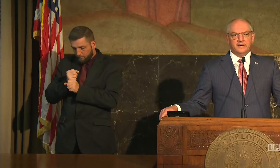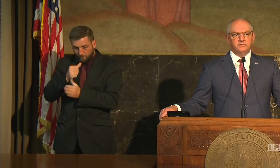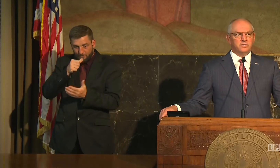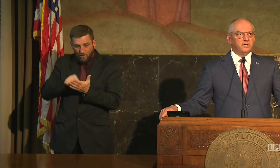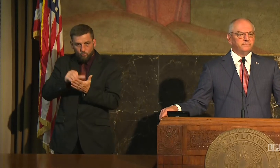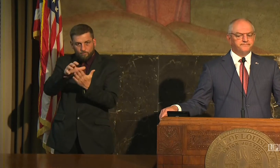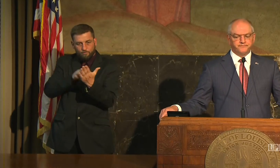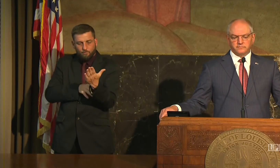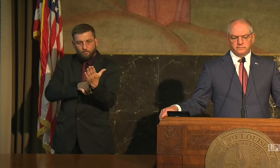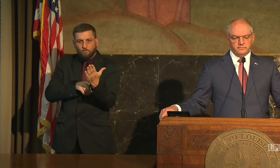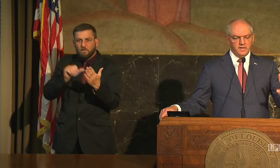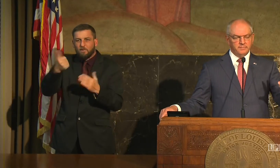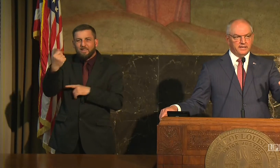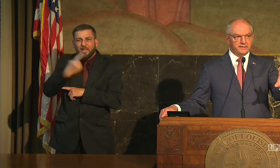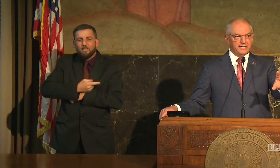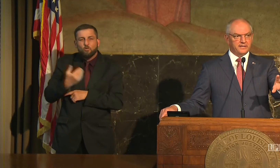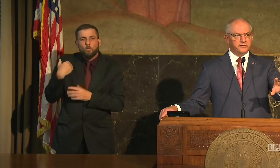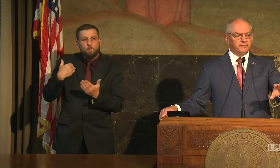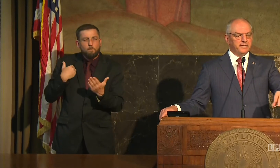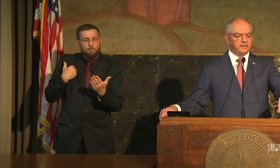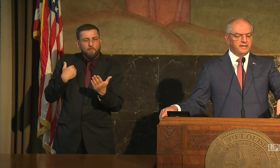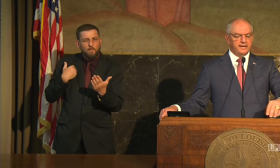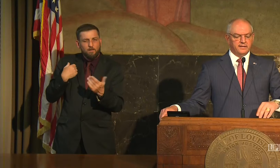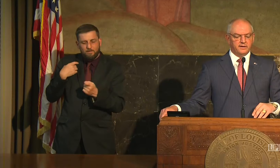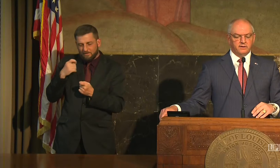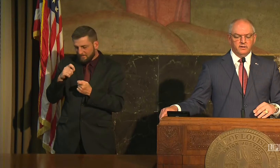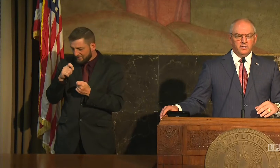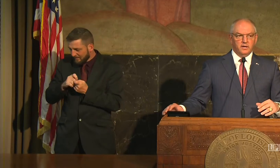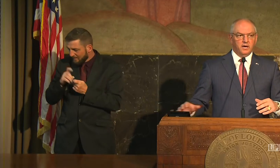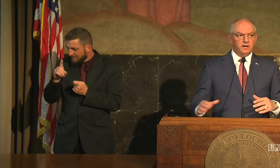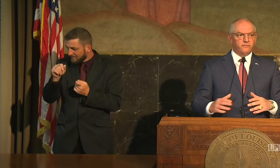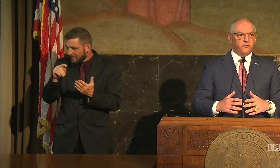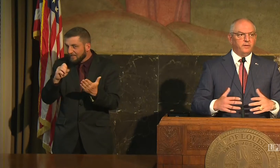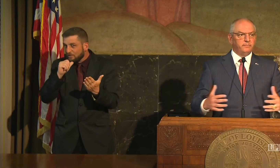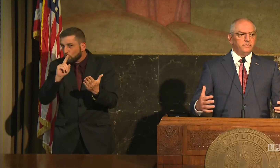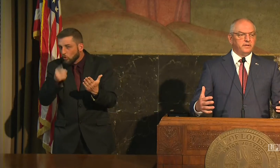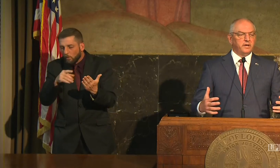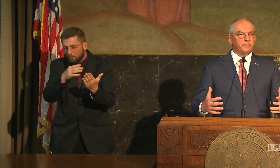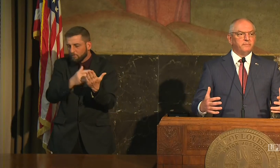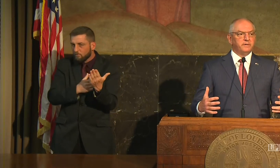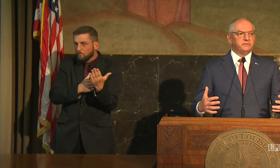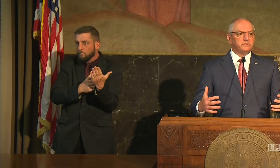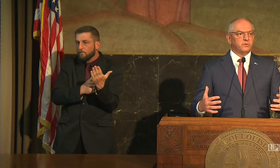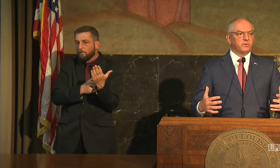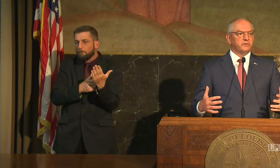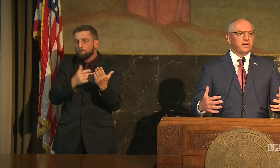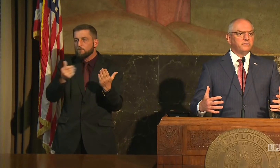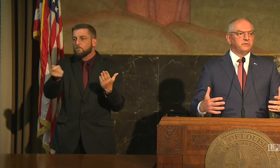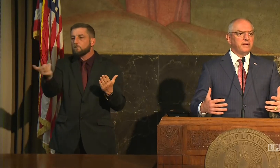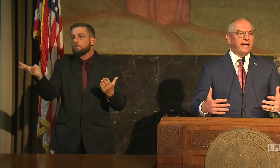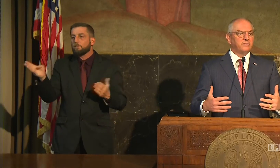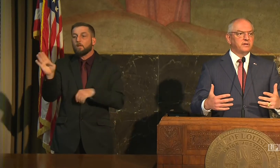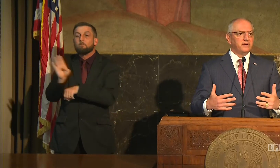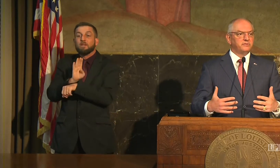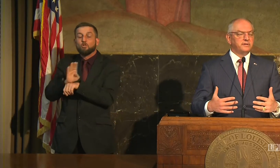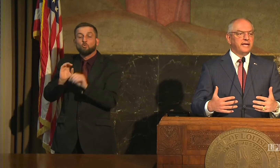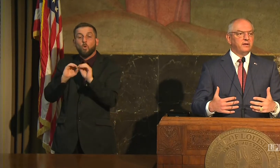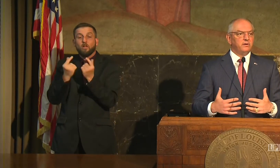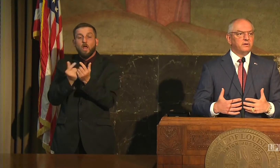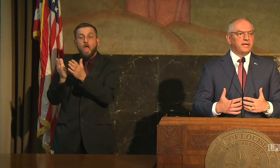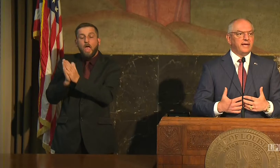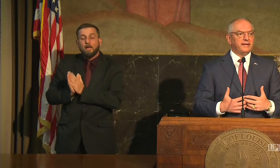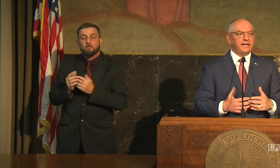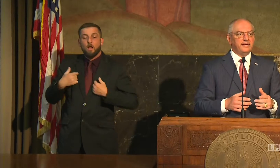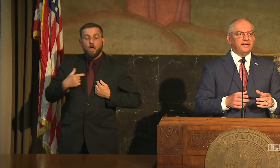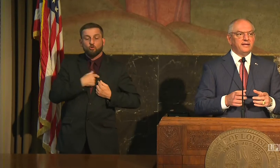about 10 days ago. I'm not exactly sure about the date there, from a number of business organizations asking us to